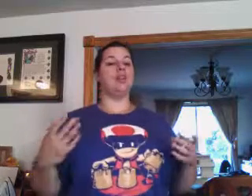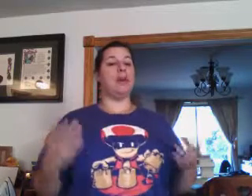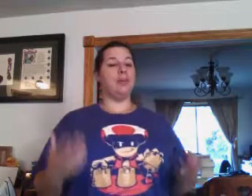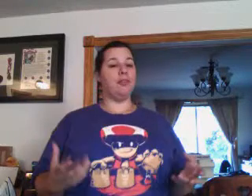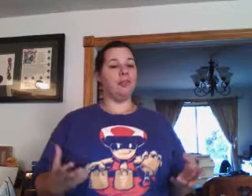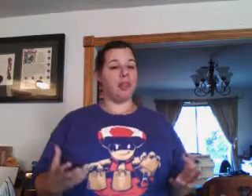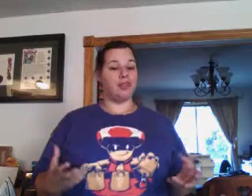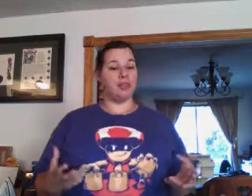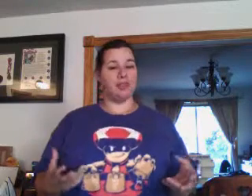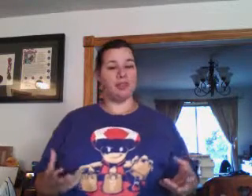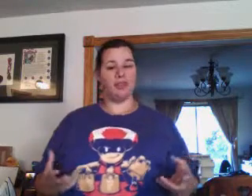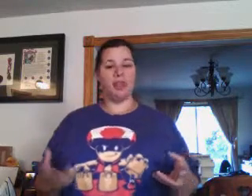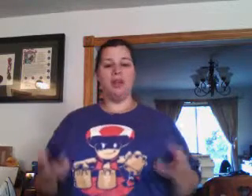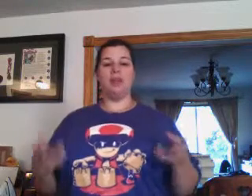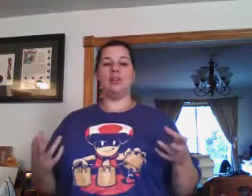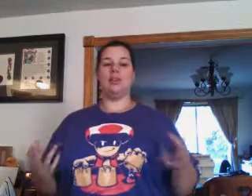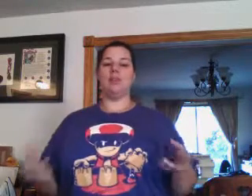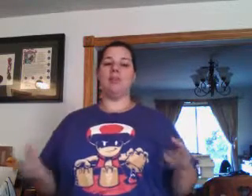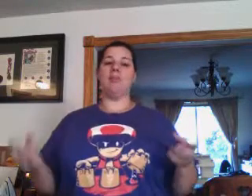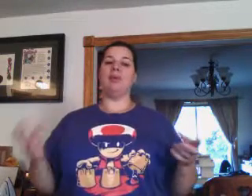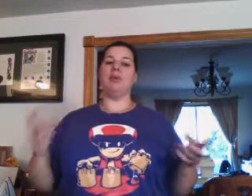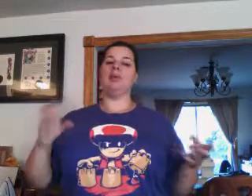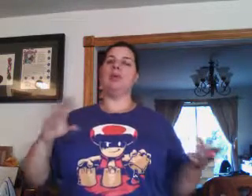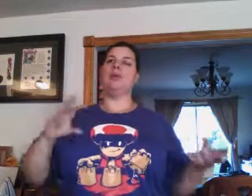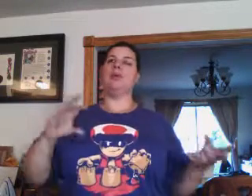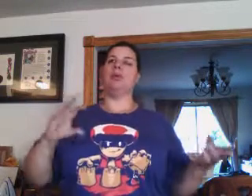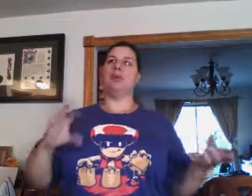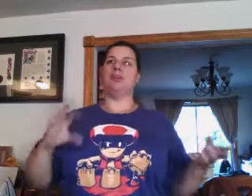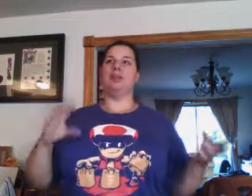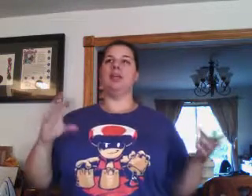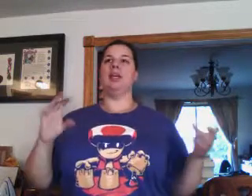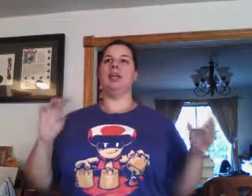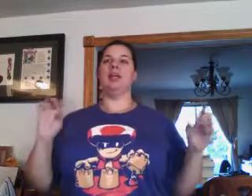couple phrases. So remember, we're doing